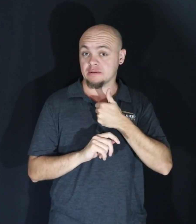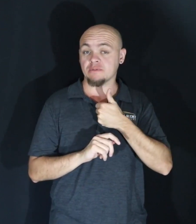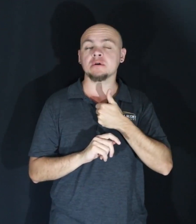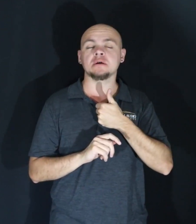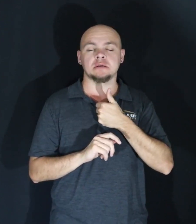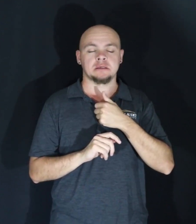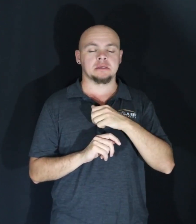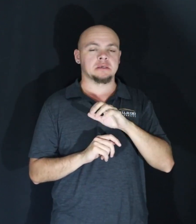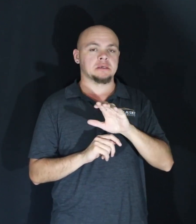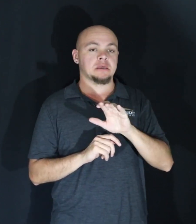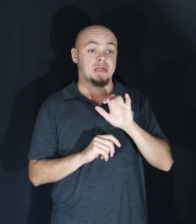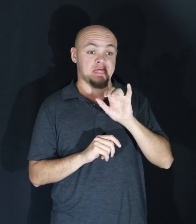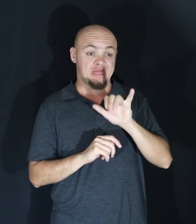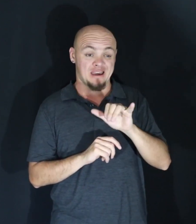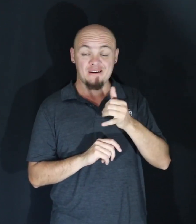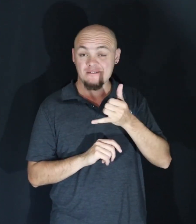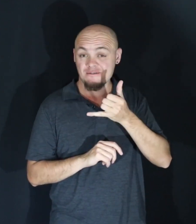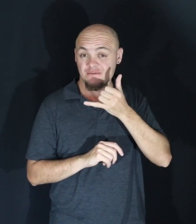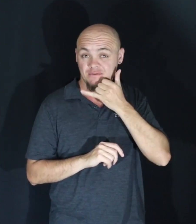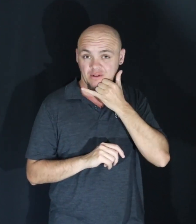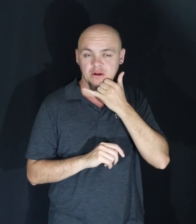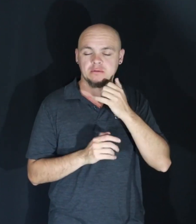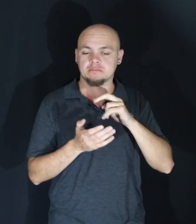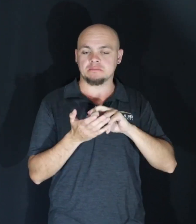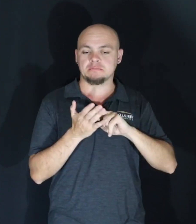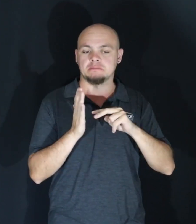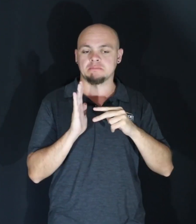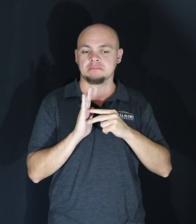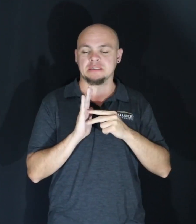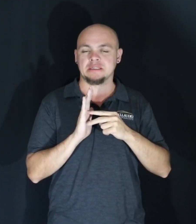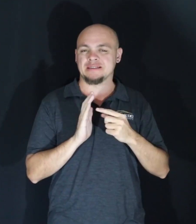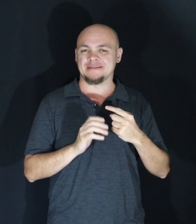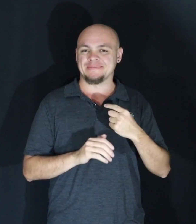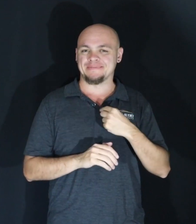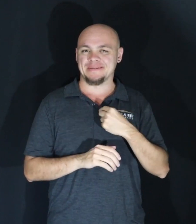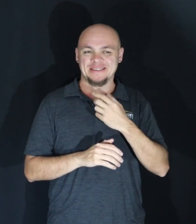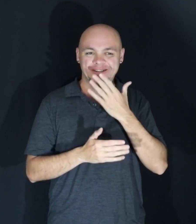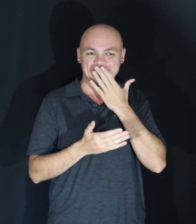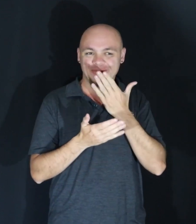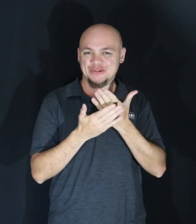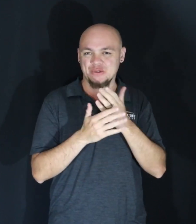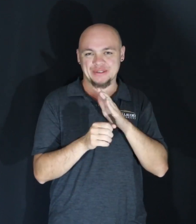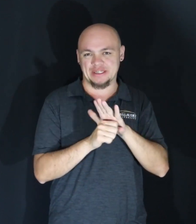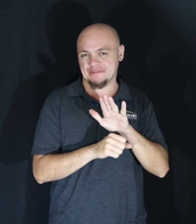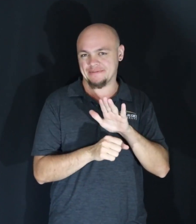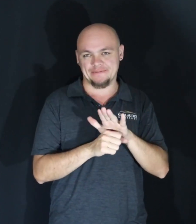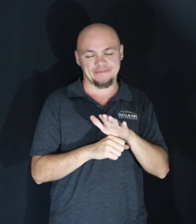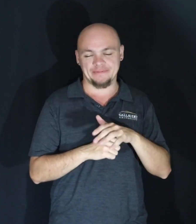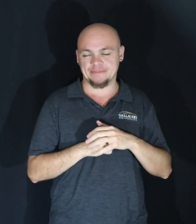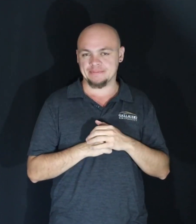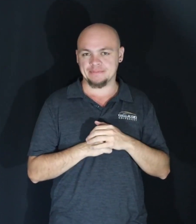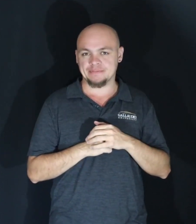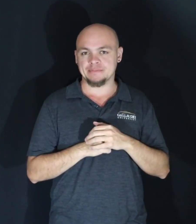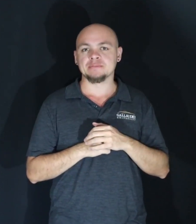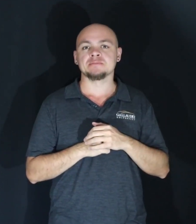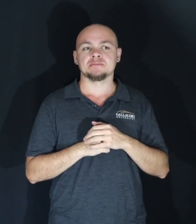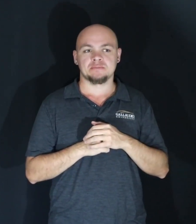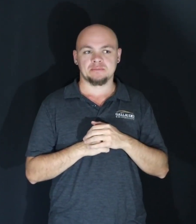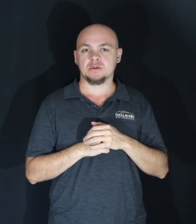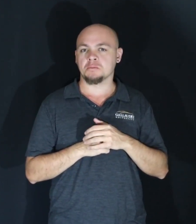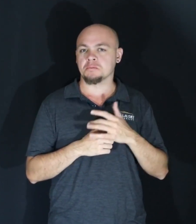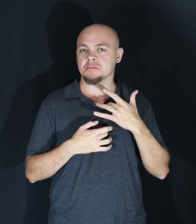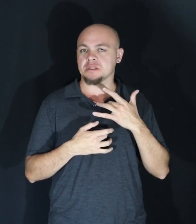that having this flaw meant that I wasn't good enough. So early on, I put on a